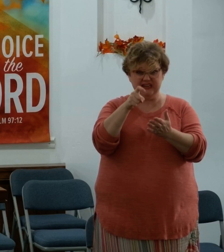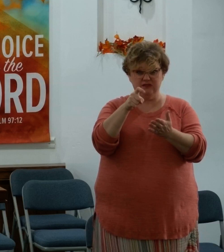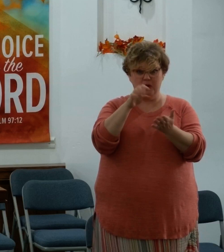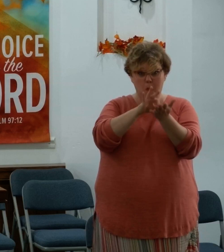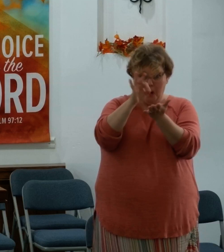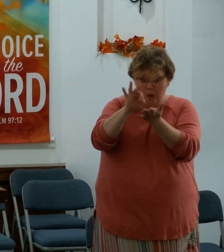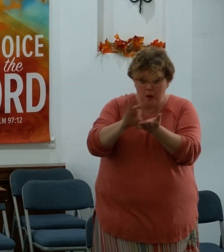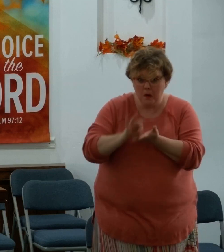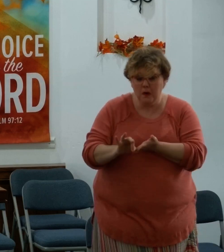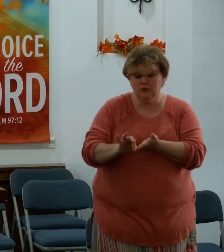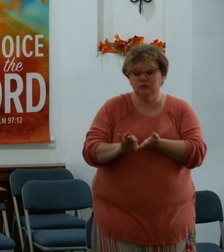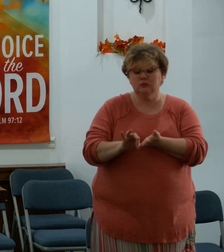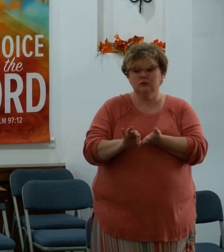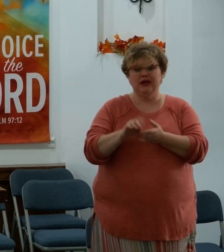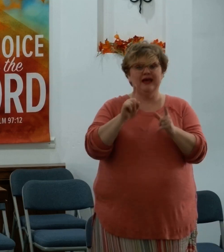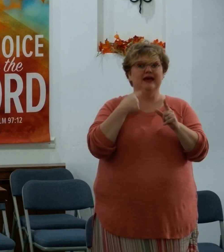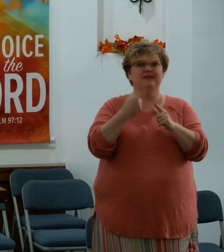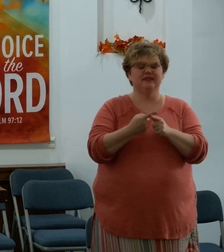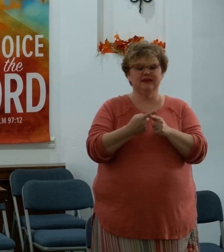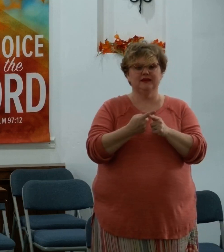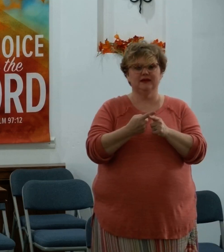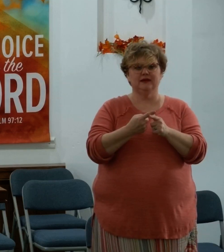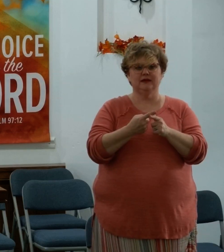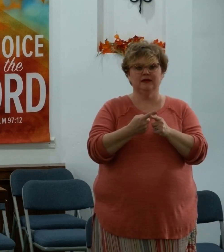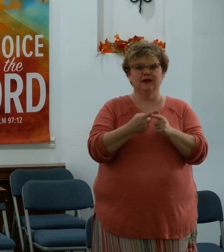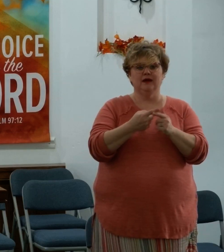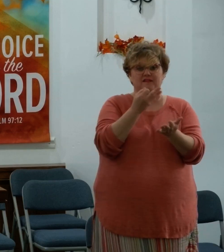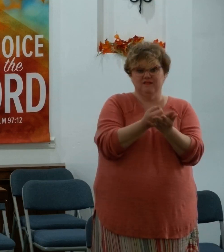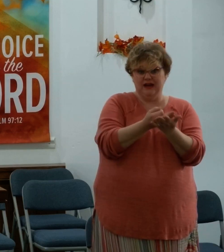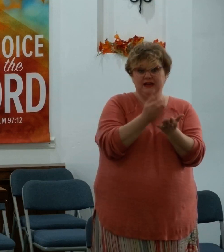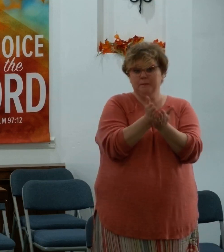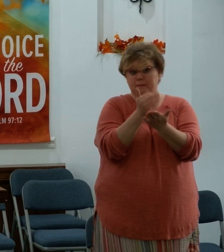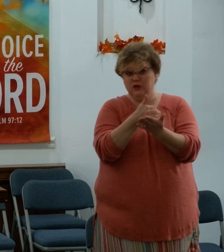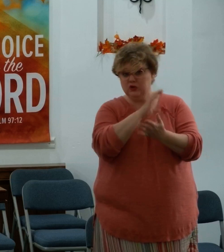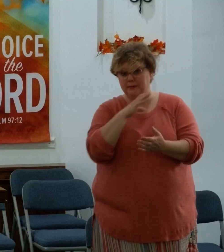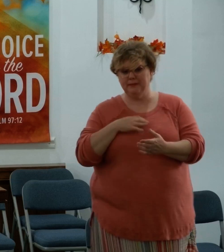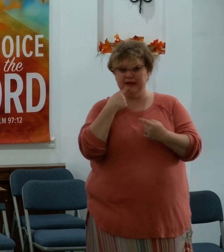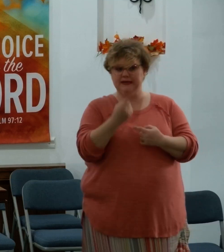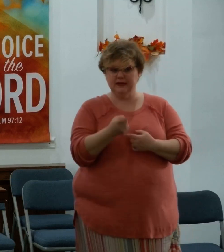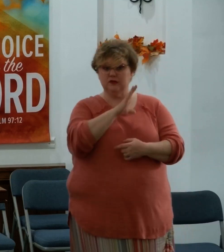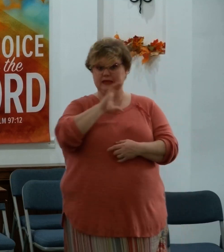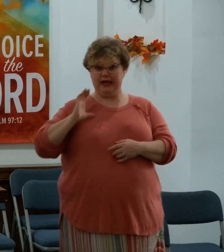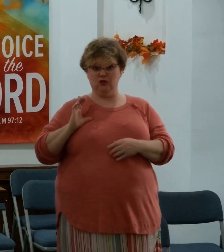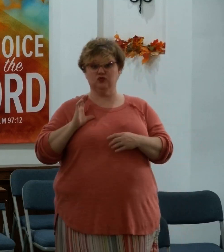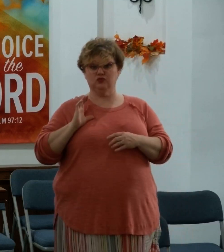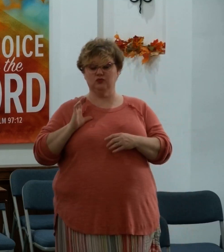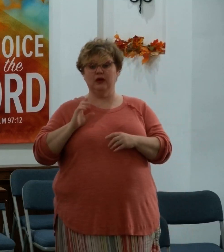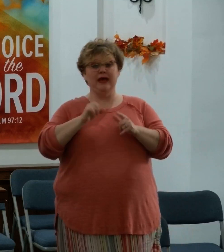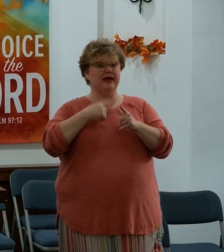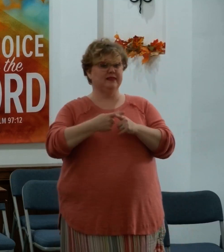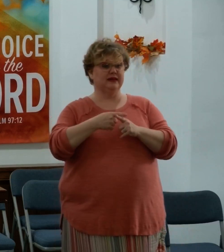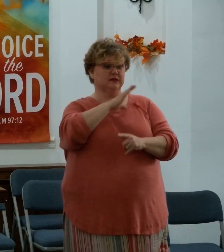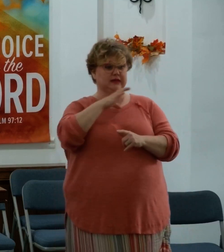has asked them to do, and then the finance slash budget committee tells the church council, and the church council tells the church, and